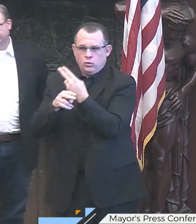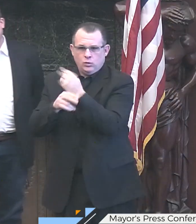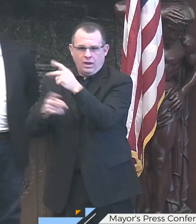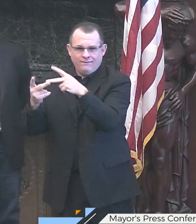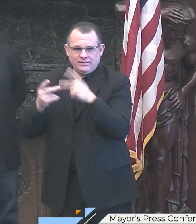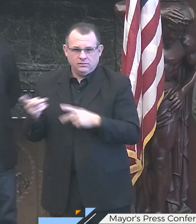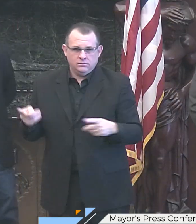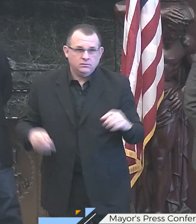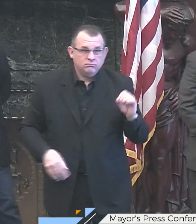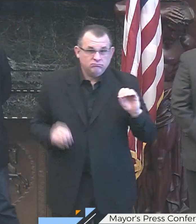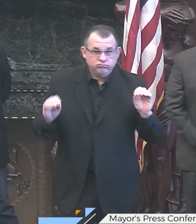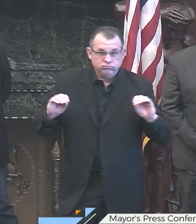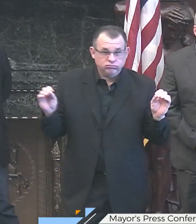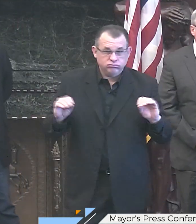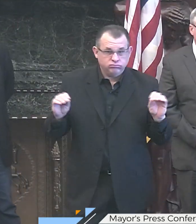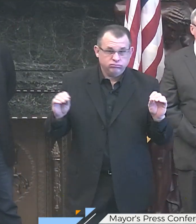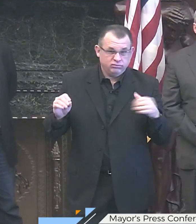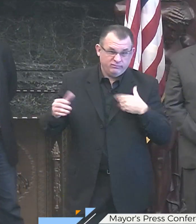Thank you.